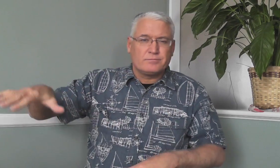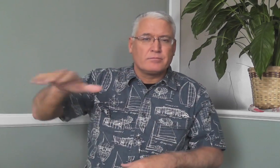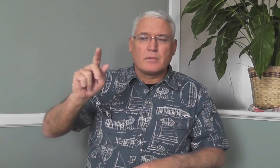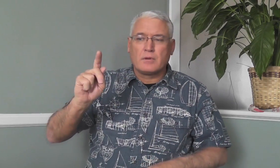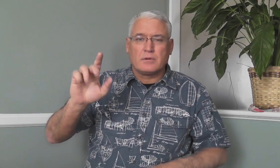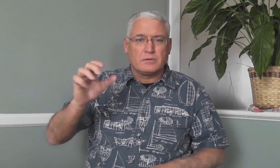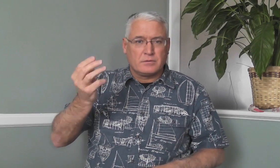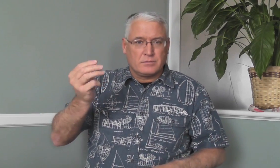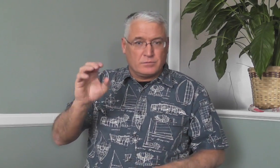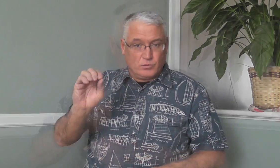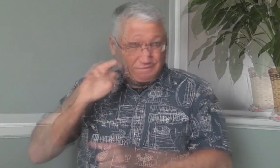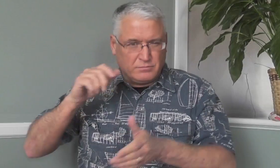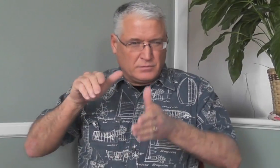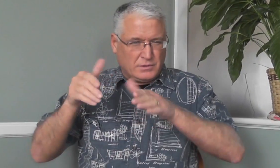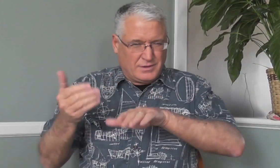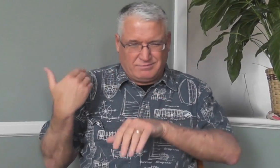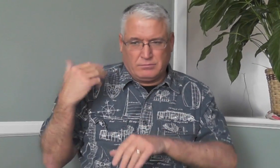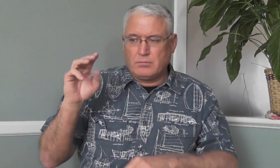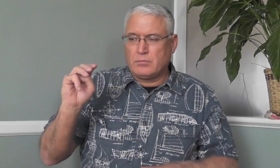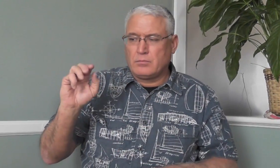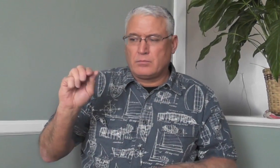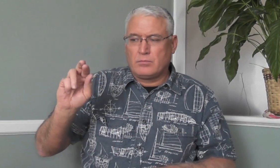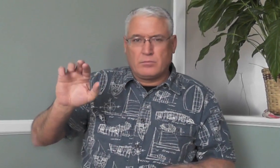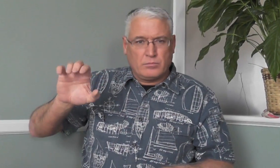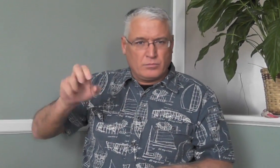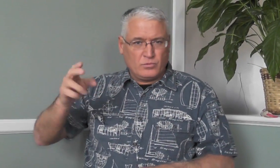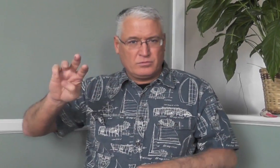Church. It's located in Kansas City, Missouri, and he